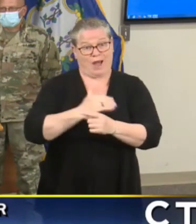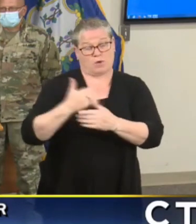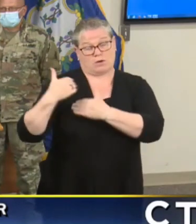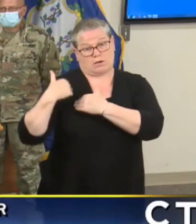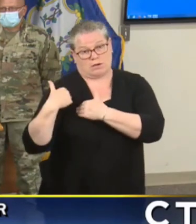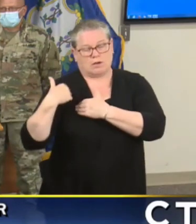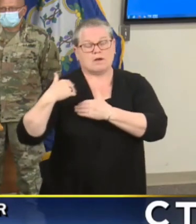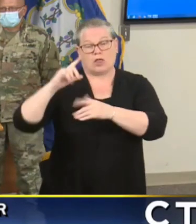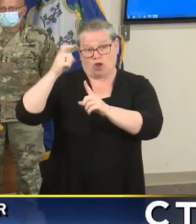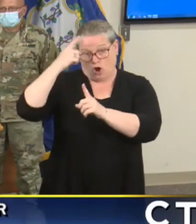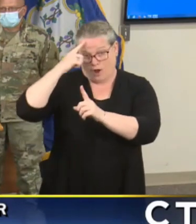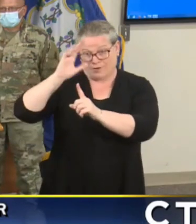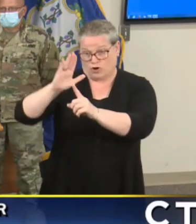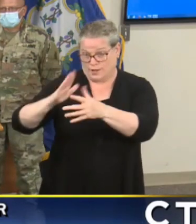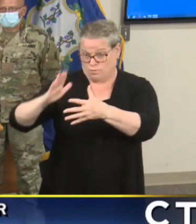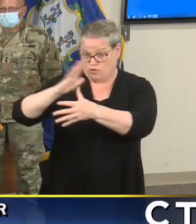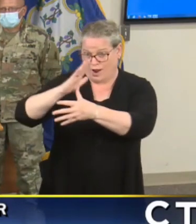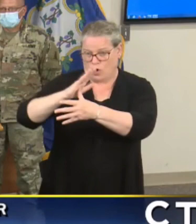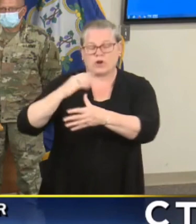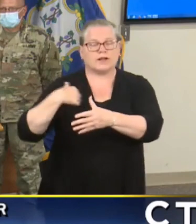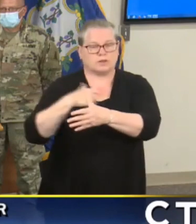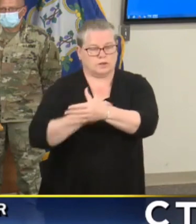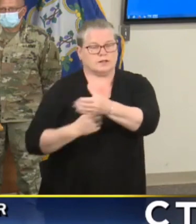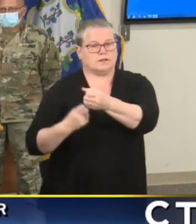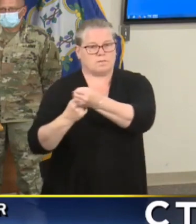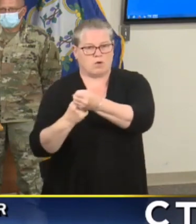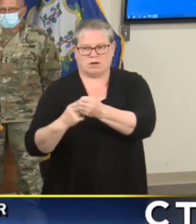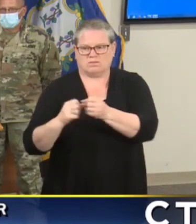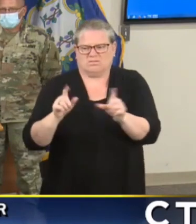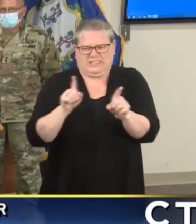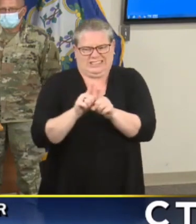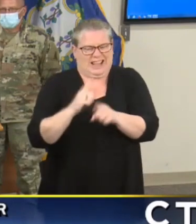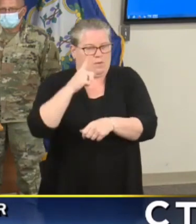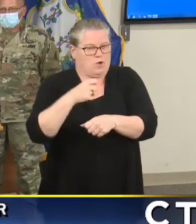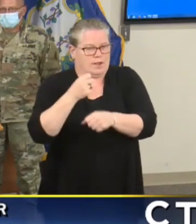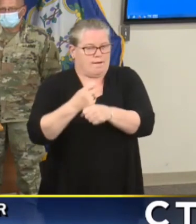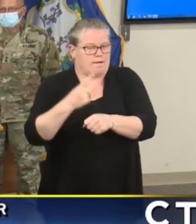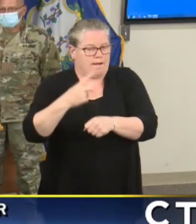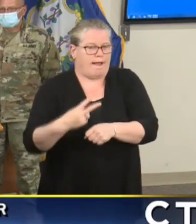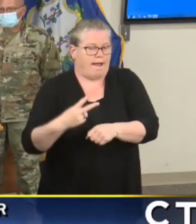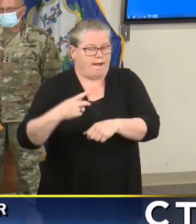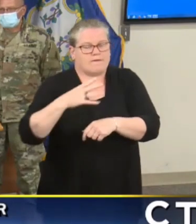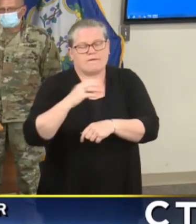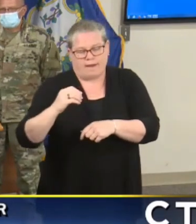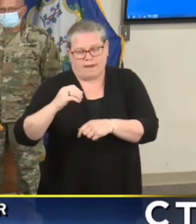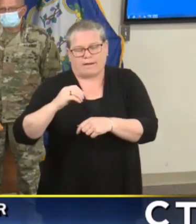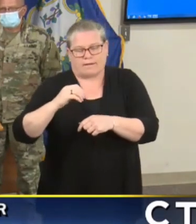top priorities and we're here to support like we have been for the last year and a half with COVID and Tropical Storm East I East. Thank you.